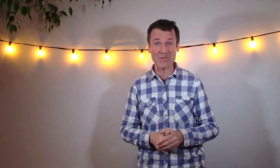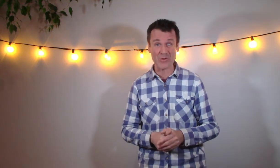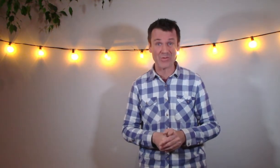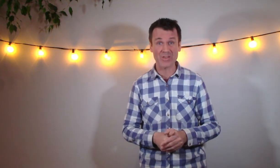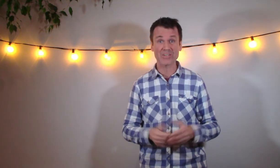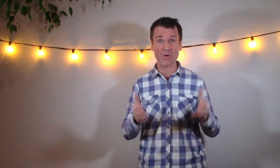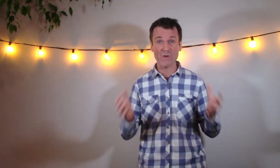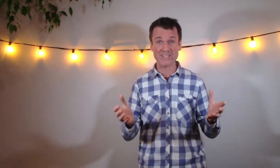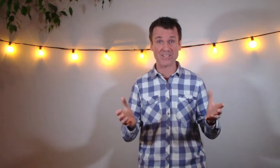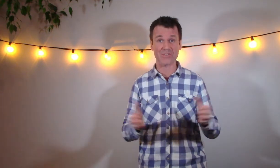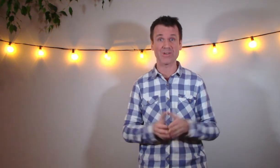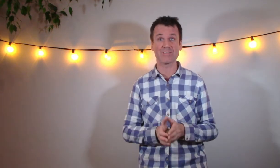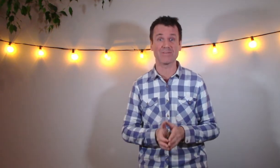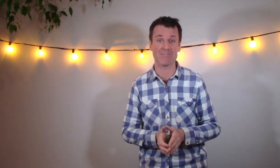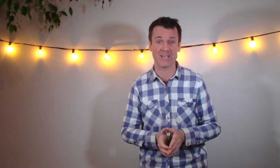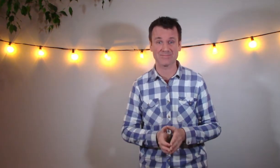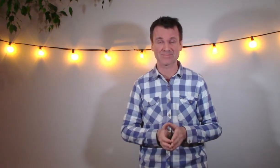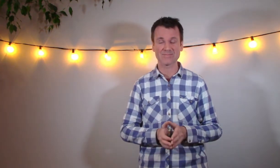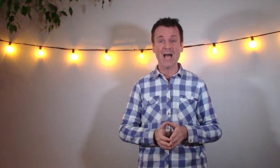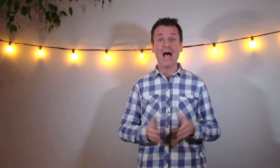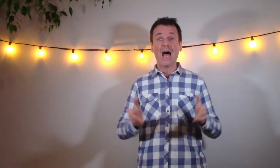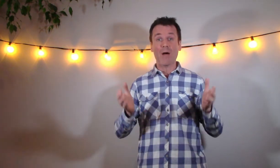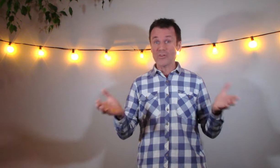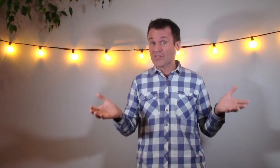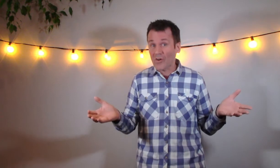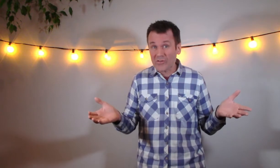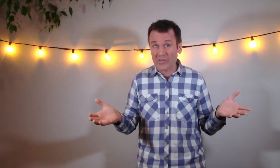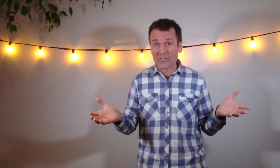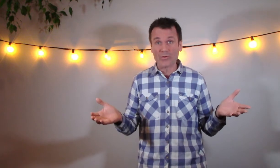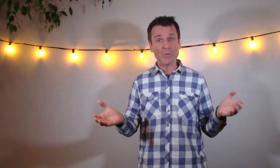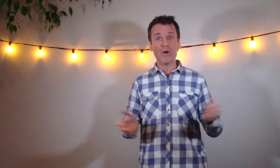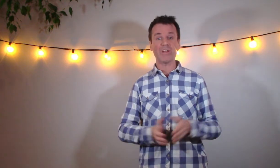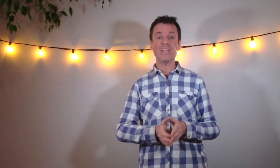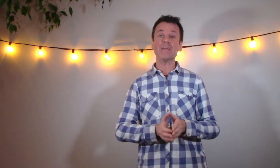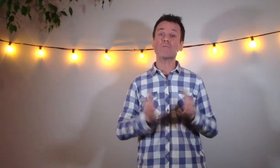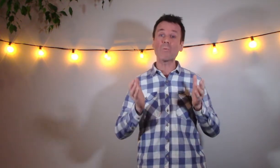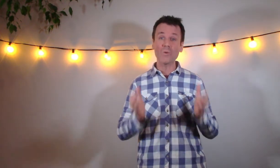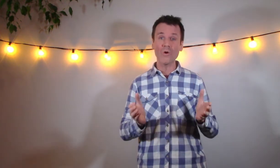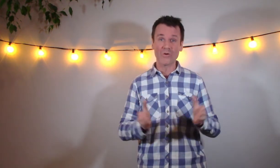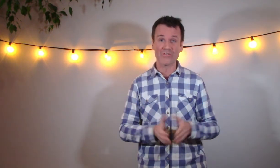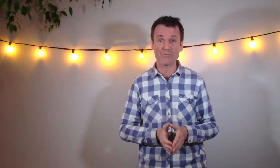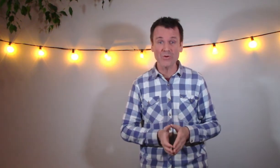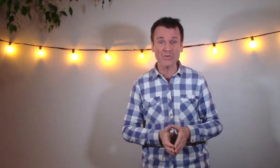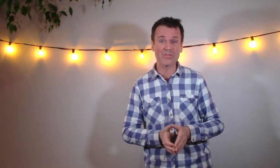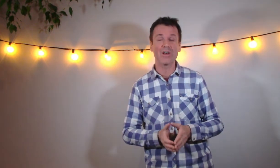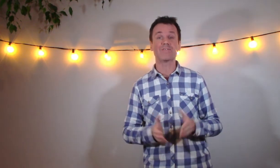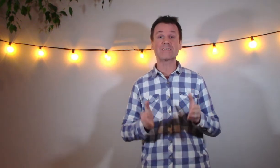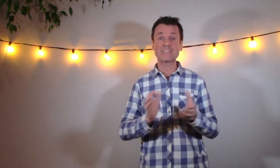Ruth to rescue the family. And what does God do in the story? Well, he rewards Ruth for